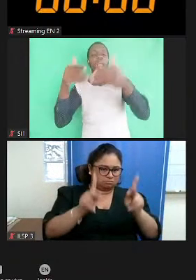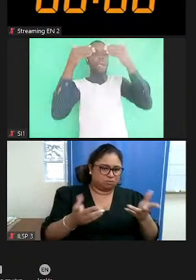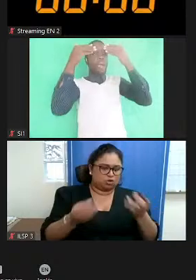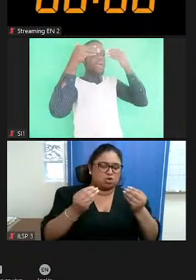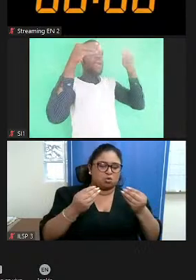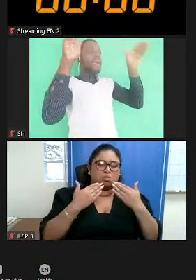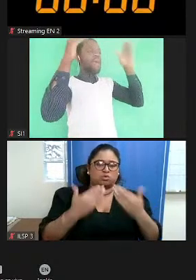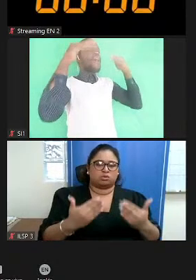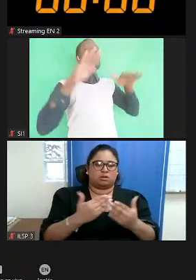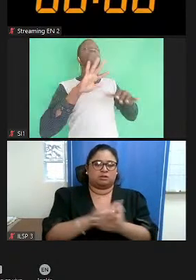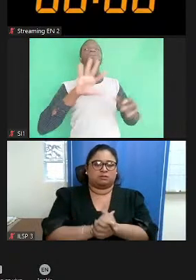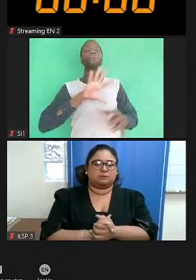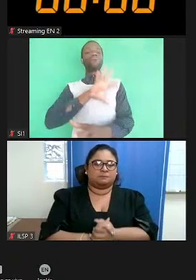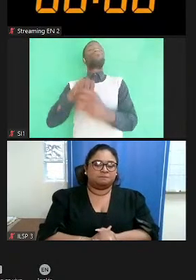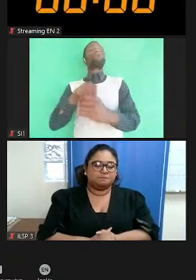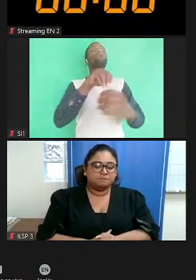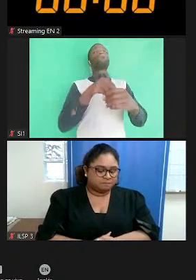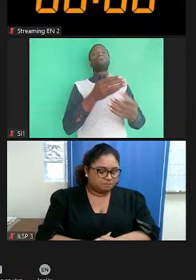gracias